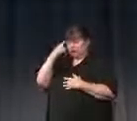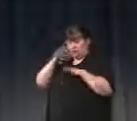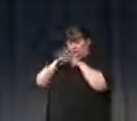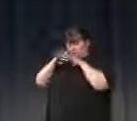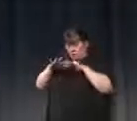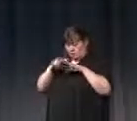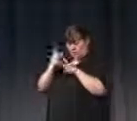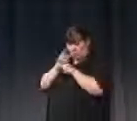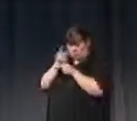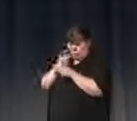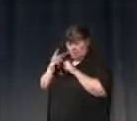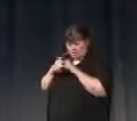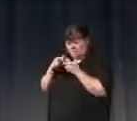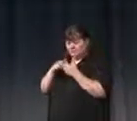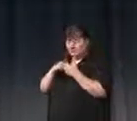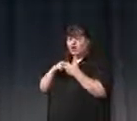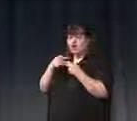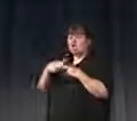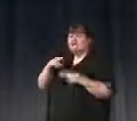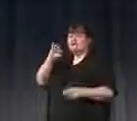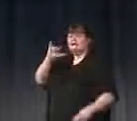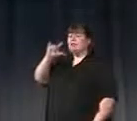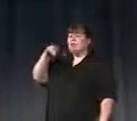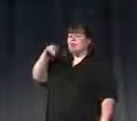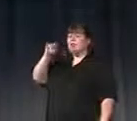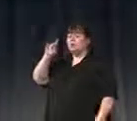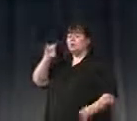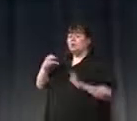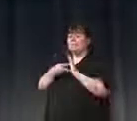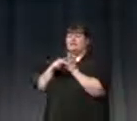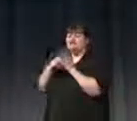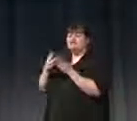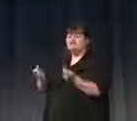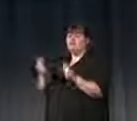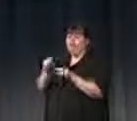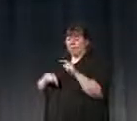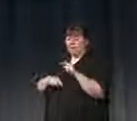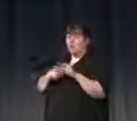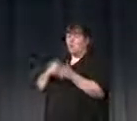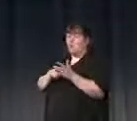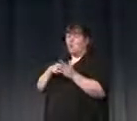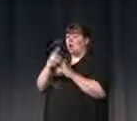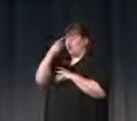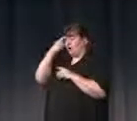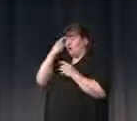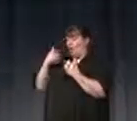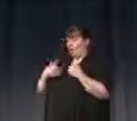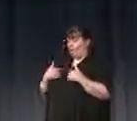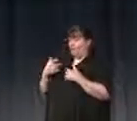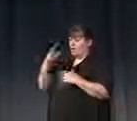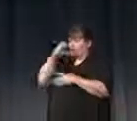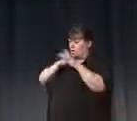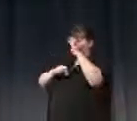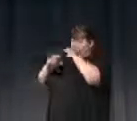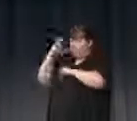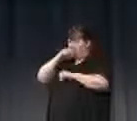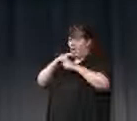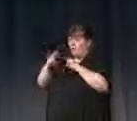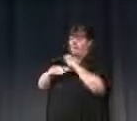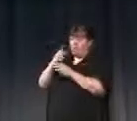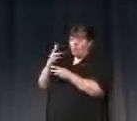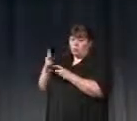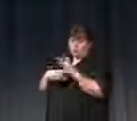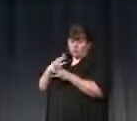so good at solving are what we call ill-posed, right? You can't really solve them in the general case, and they require the brain to make assumptions about the nature of the world, and we believe